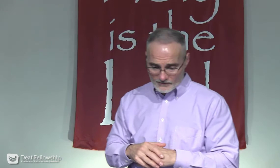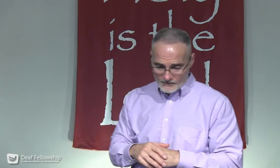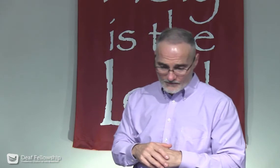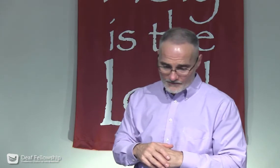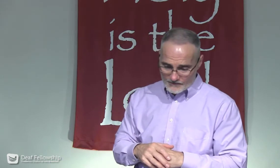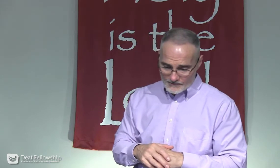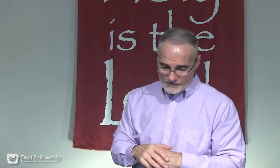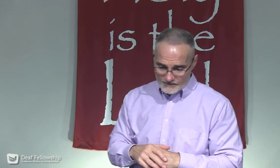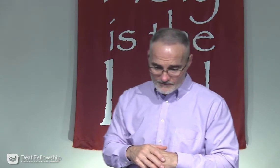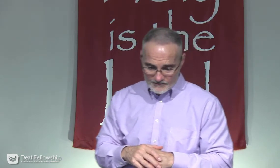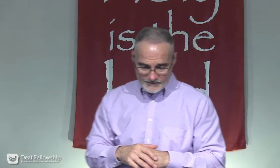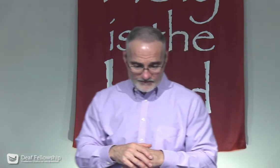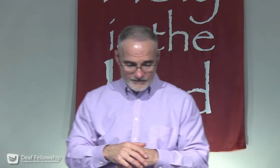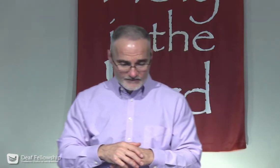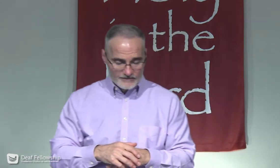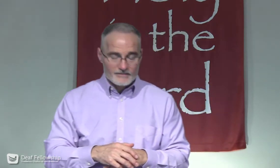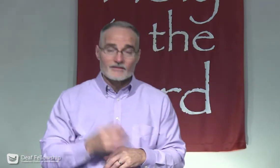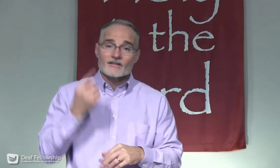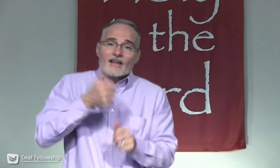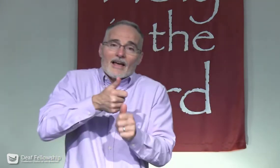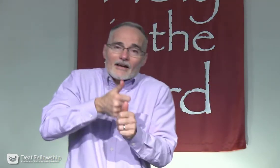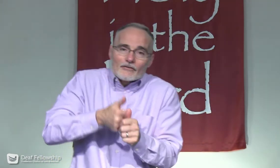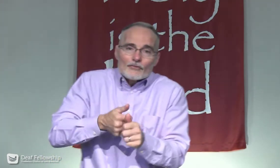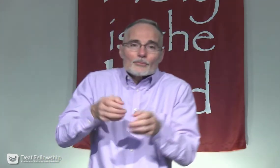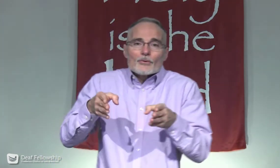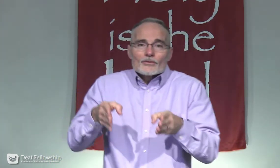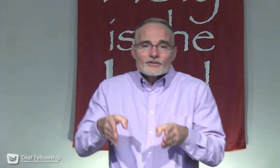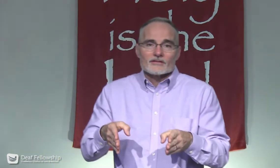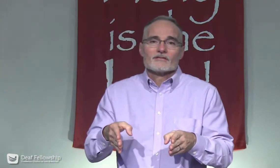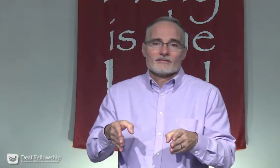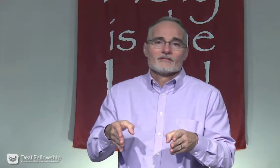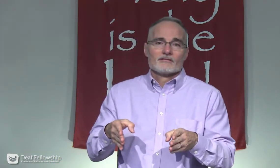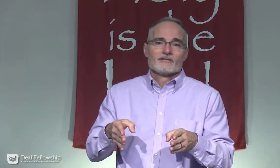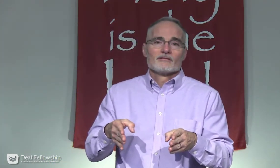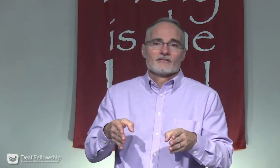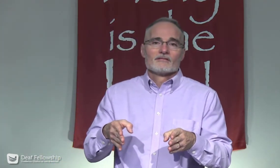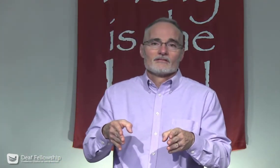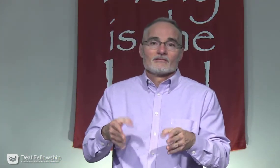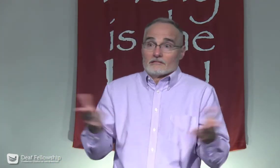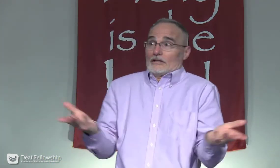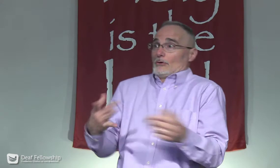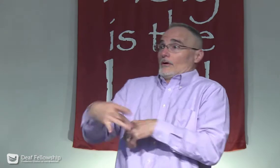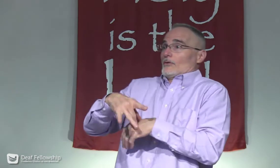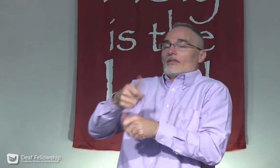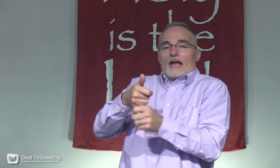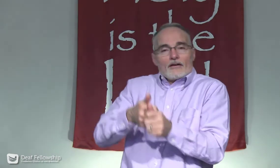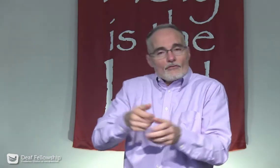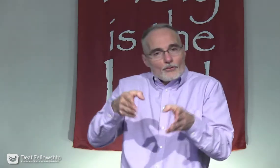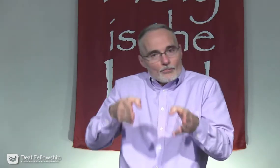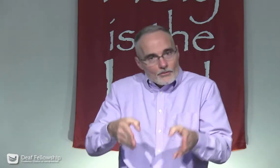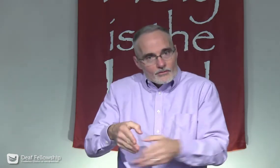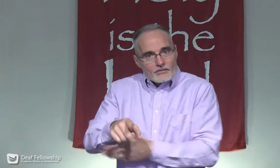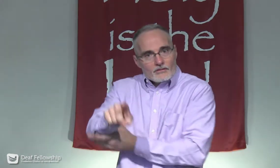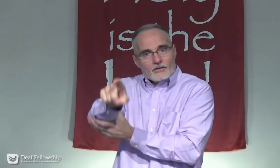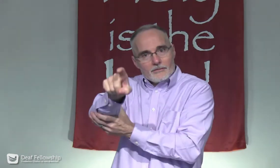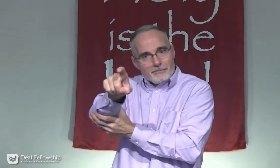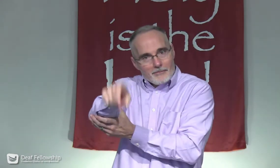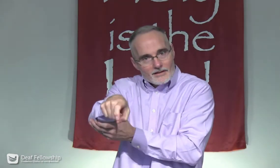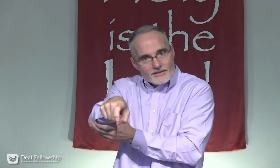feeling important. every person here on